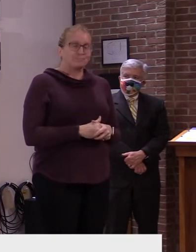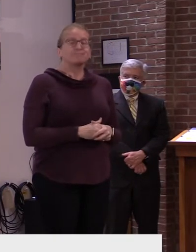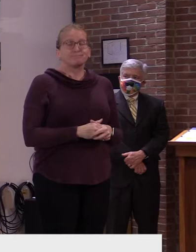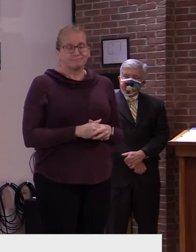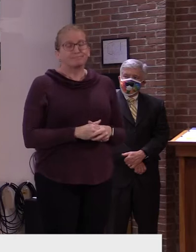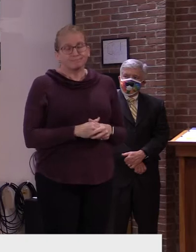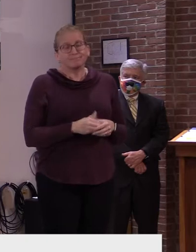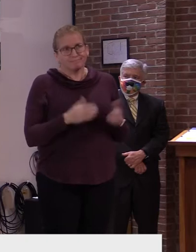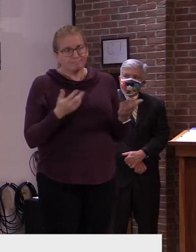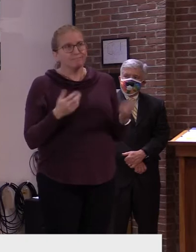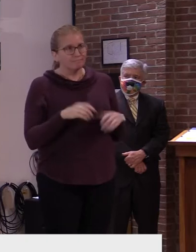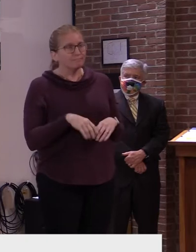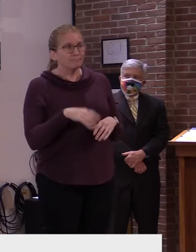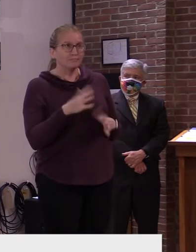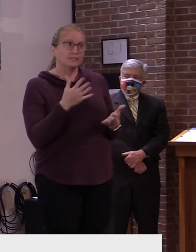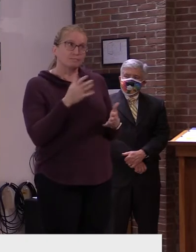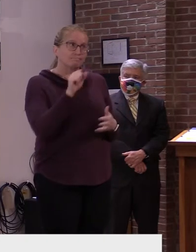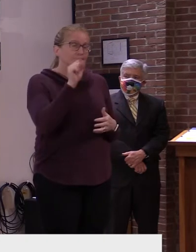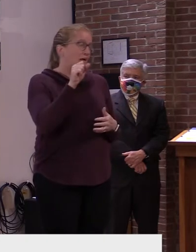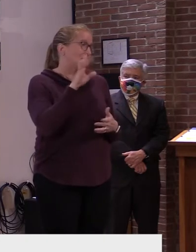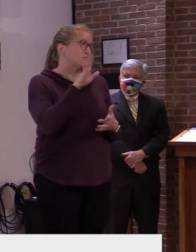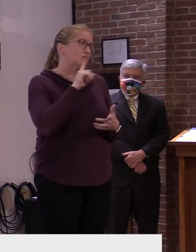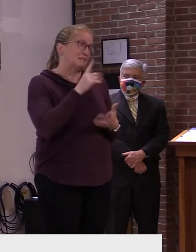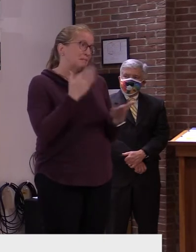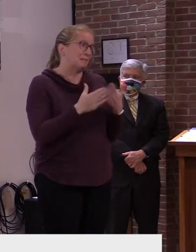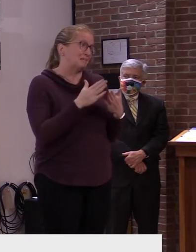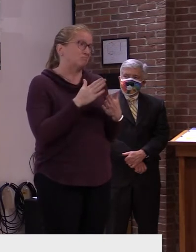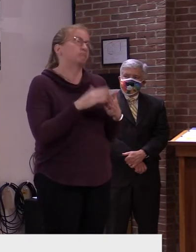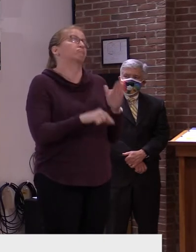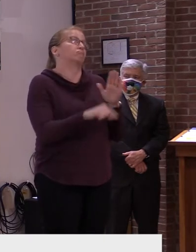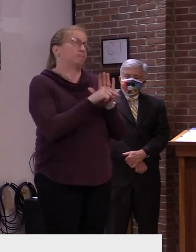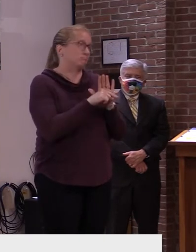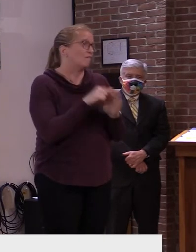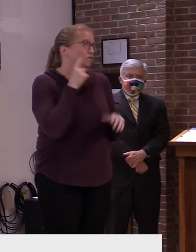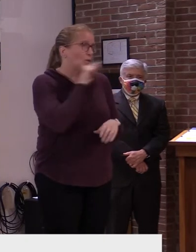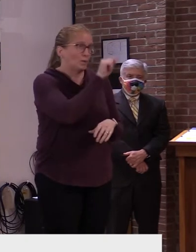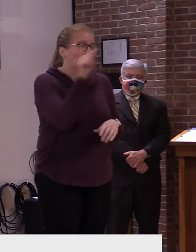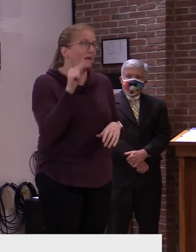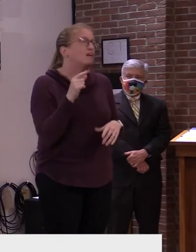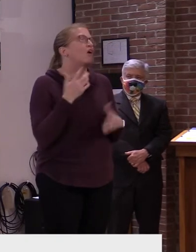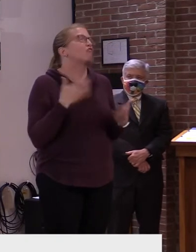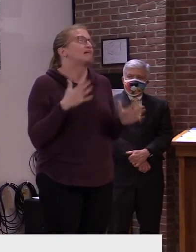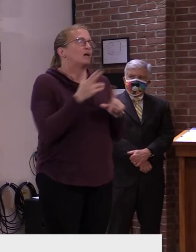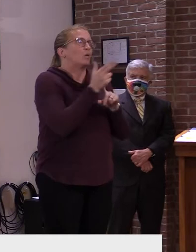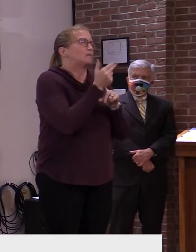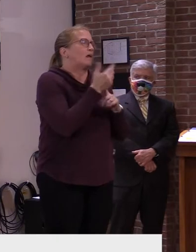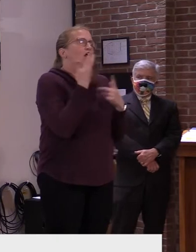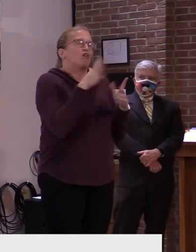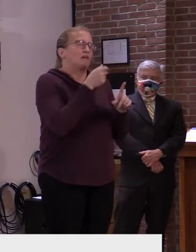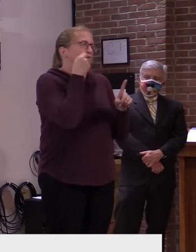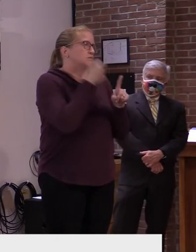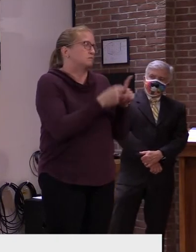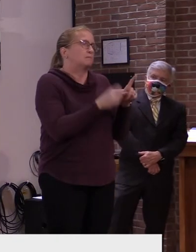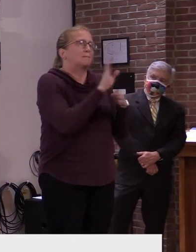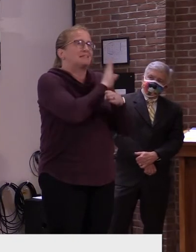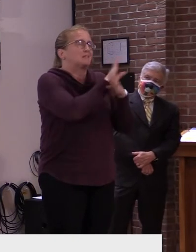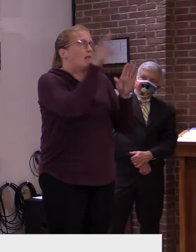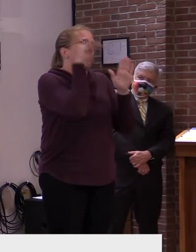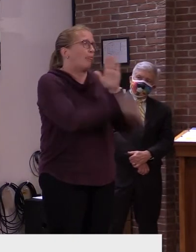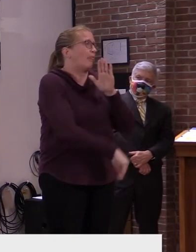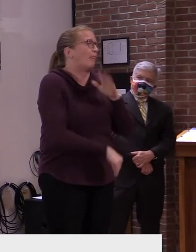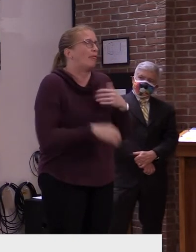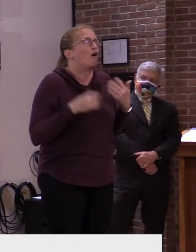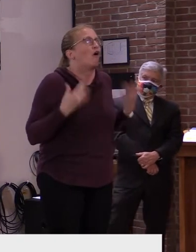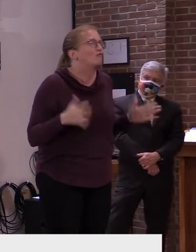and obviously the hospitality sector has been devastated by the virus and the